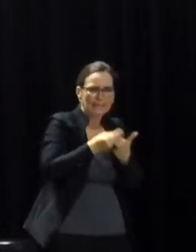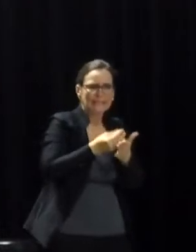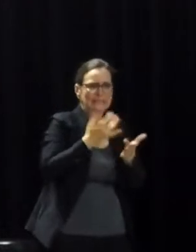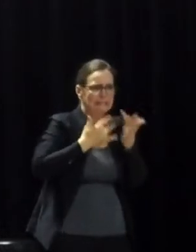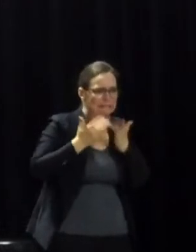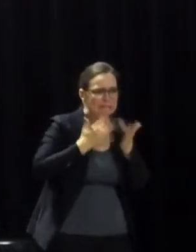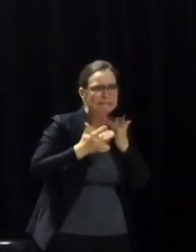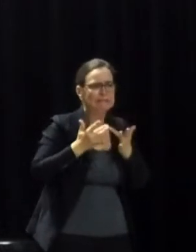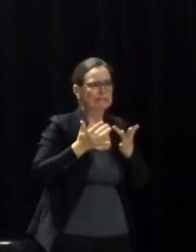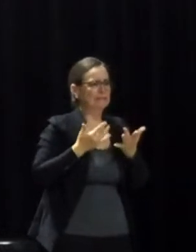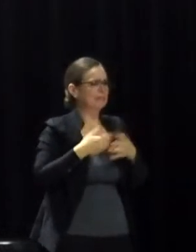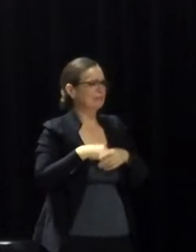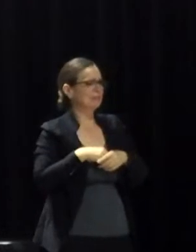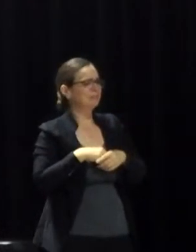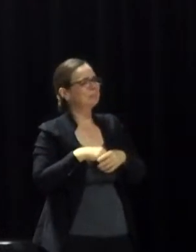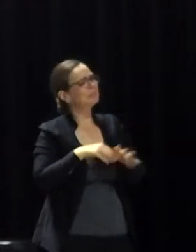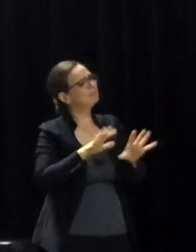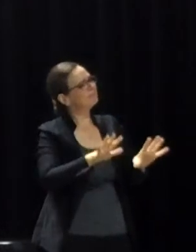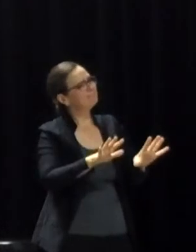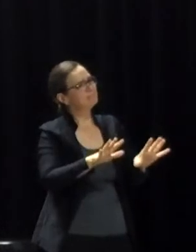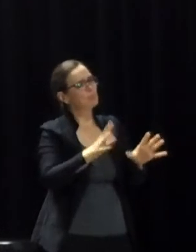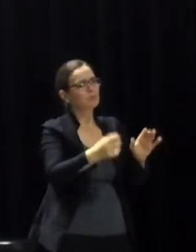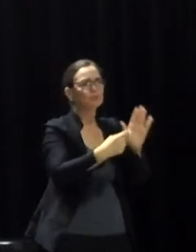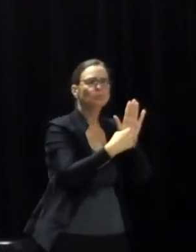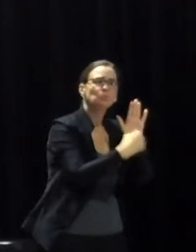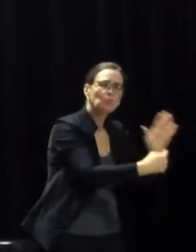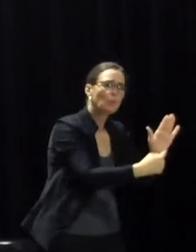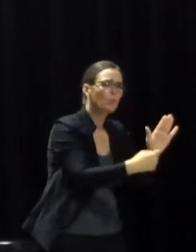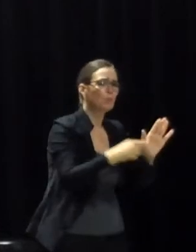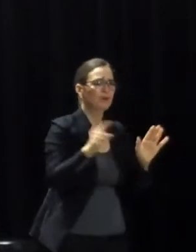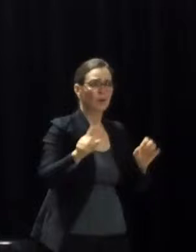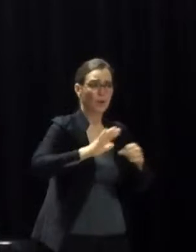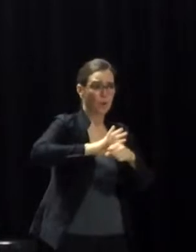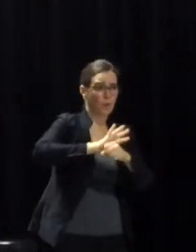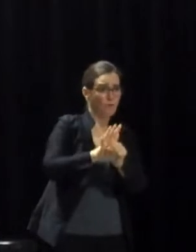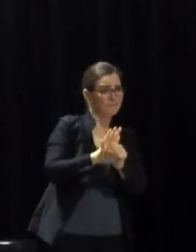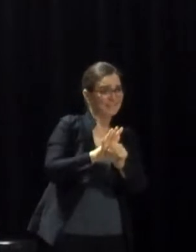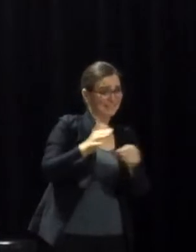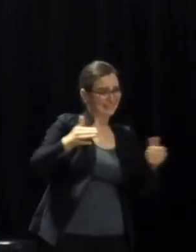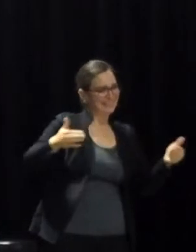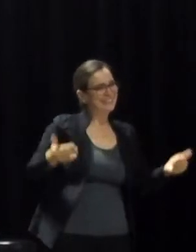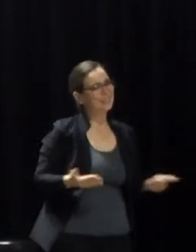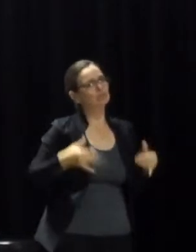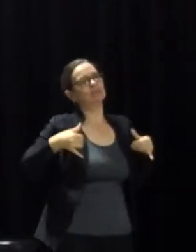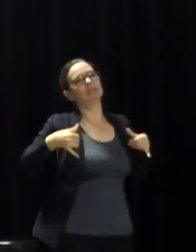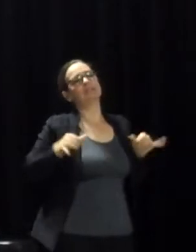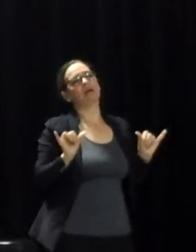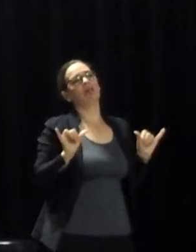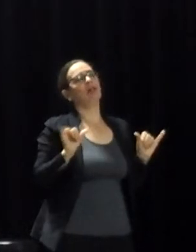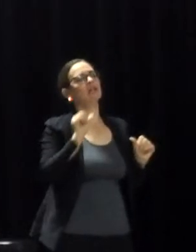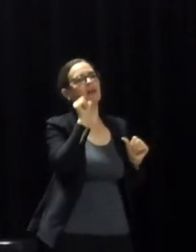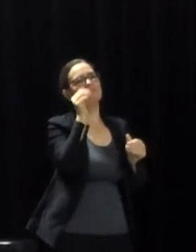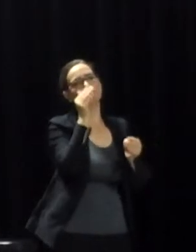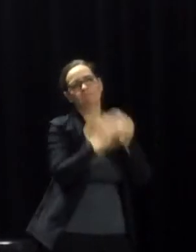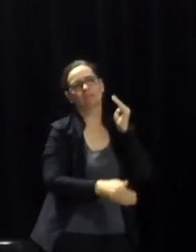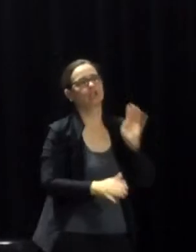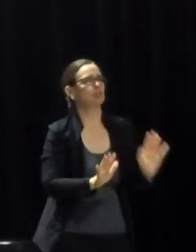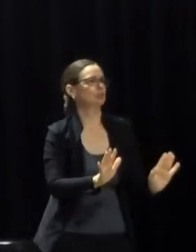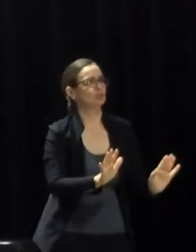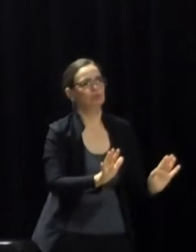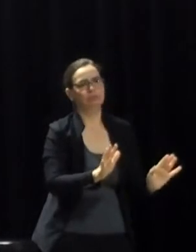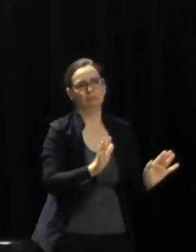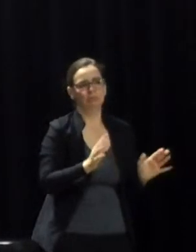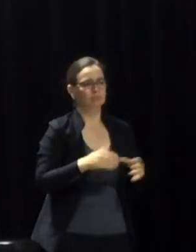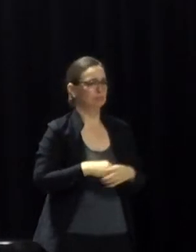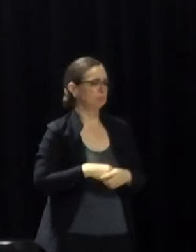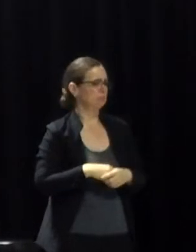it's real. We are still in the middle of pandemic. We cannot forget that. We cannot be complacent at this point. We have to make